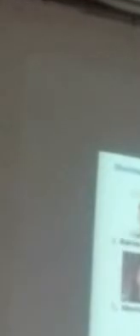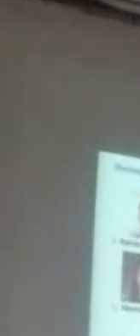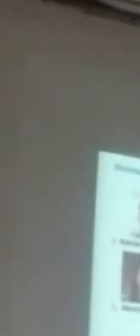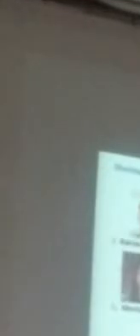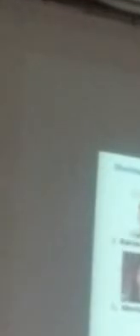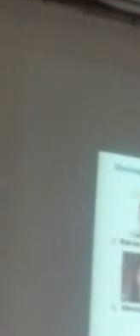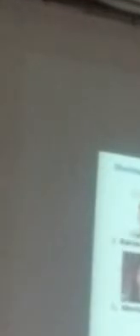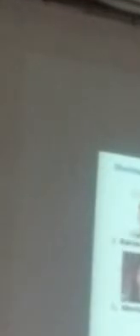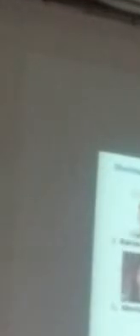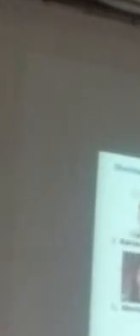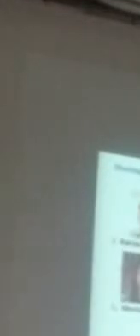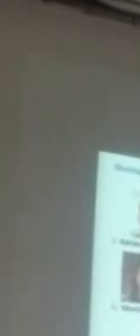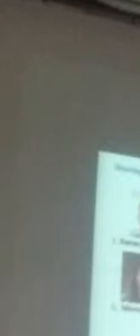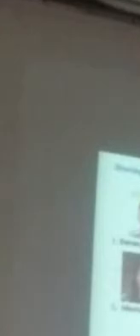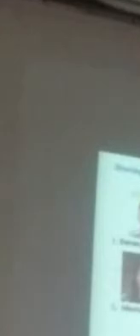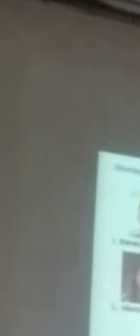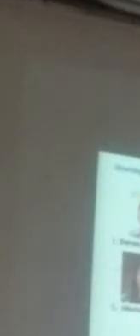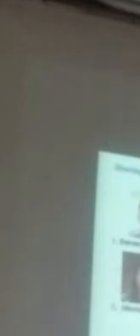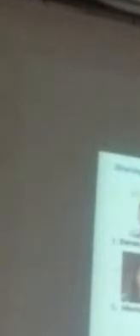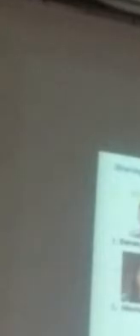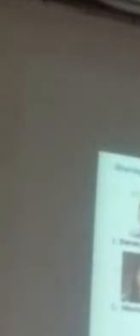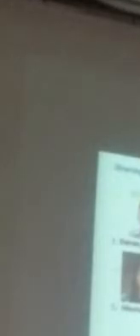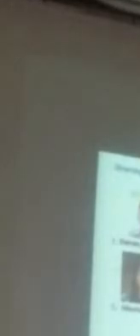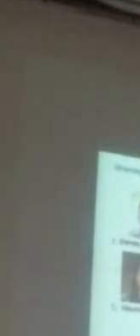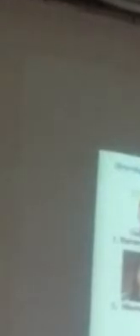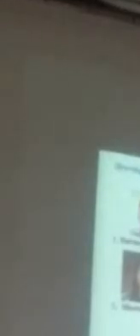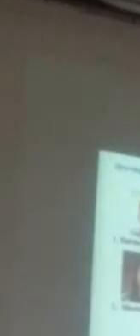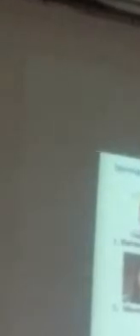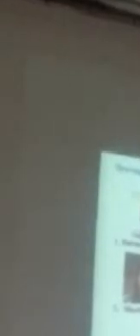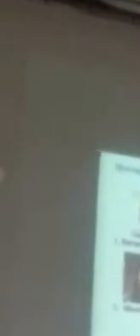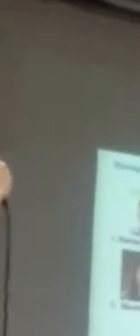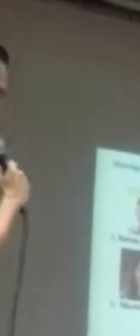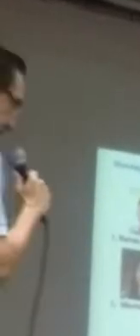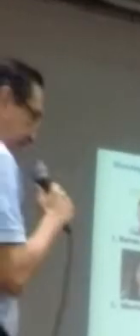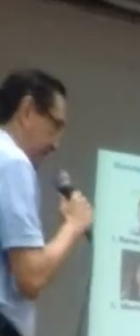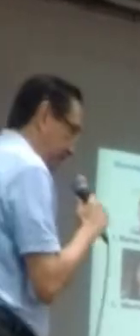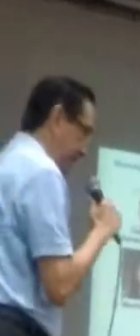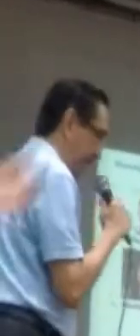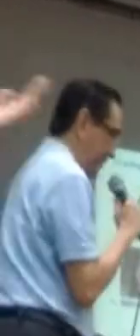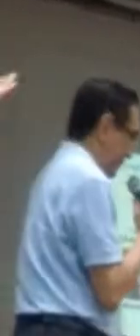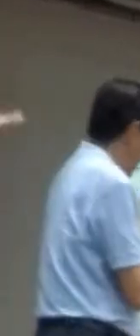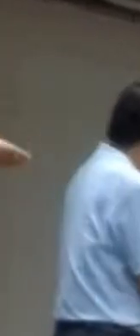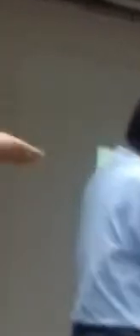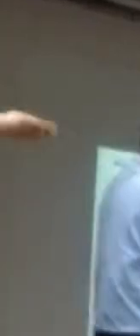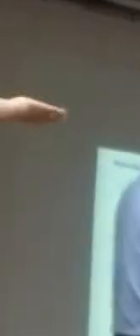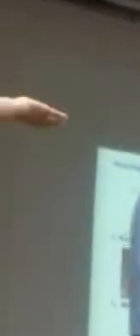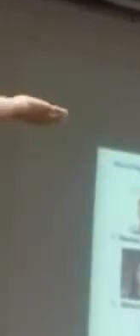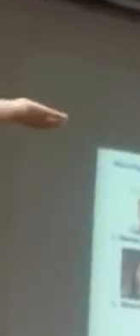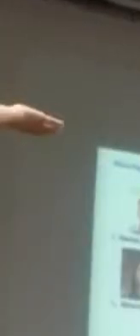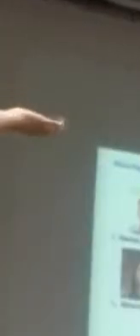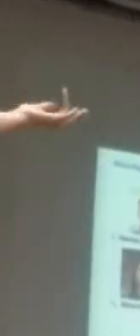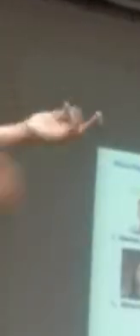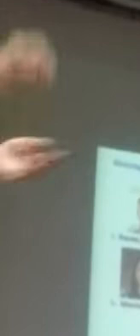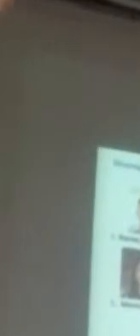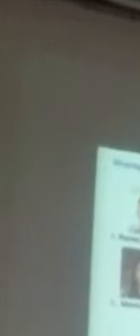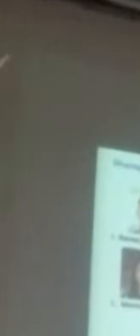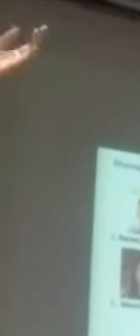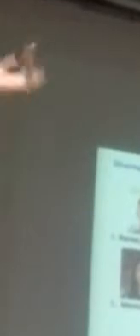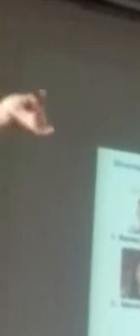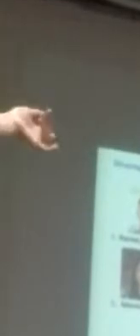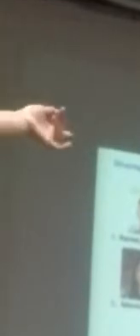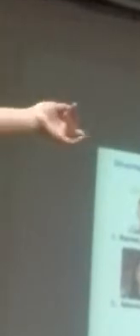Telma, si Tess. Wala si Tess. That's myself. Away number 10, and then